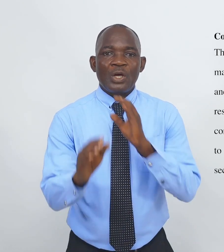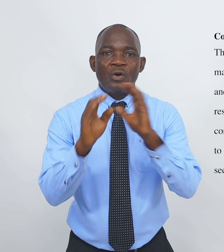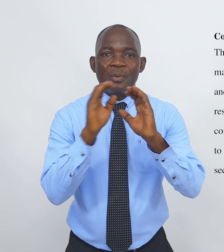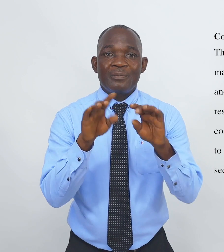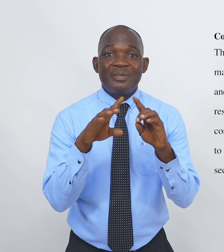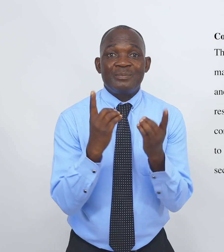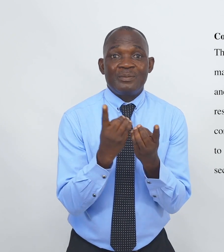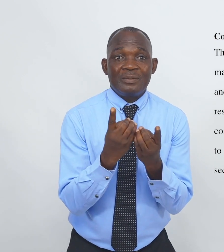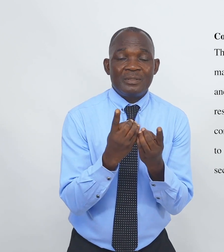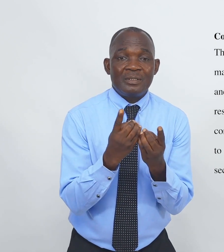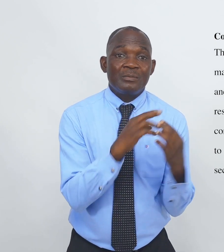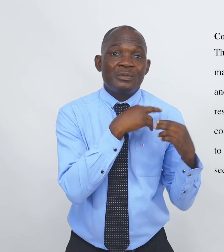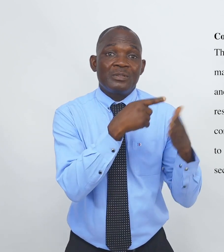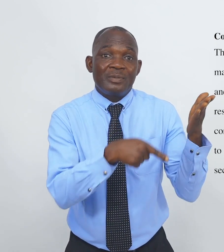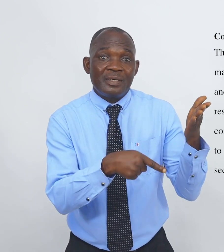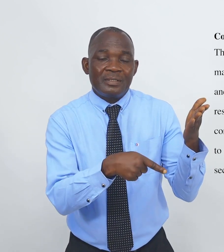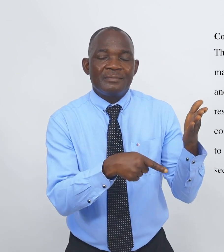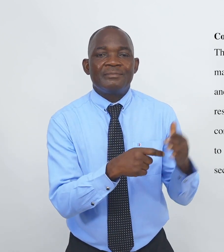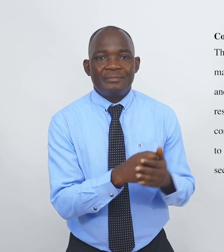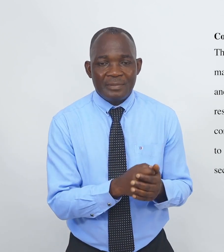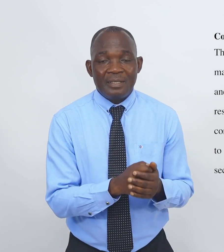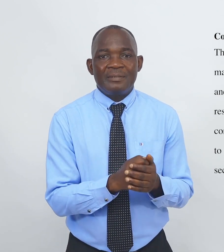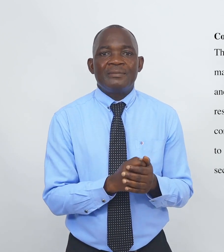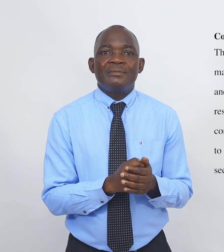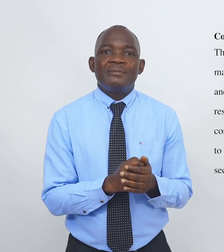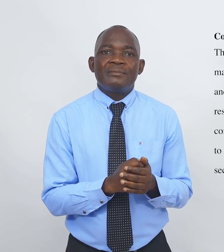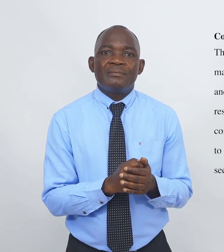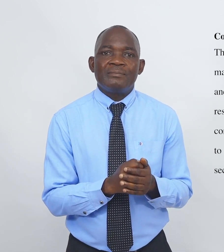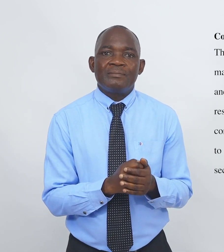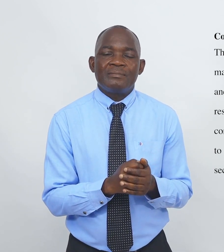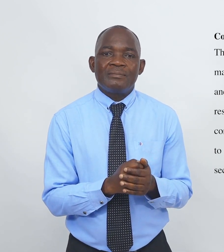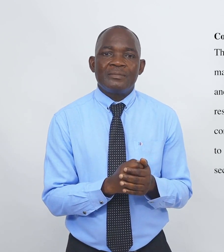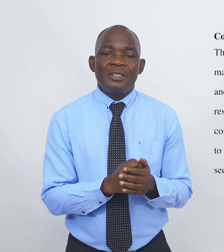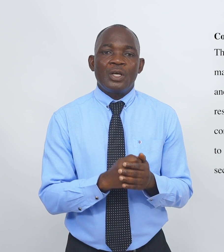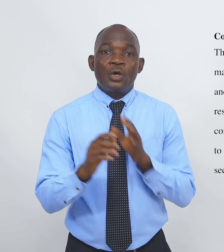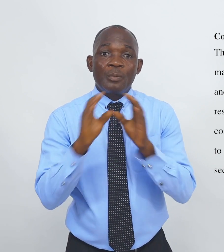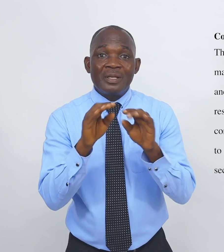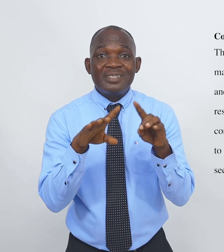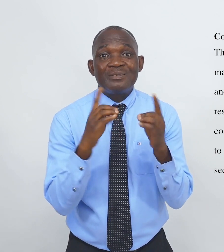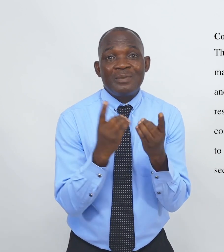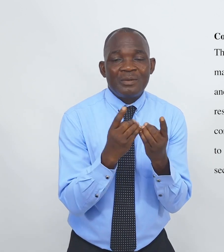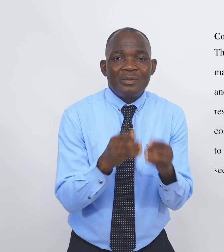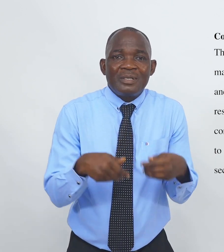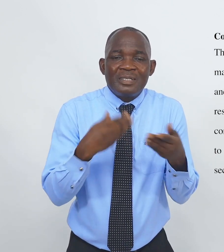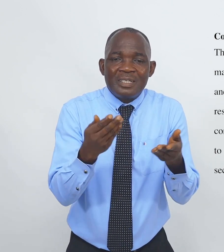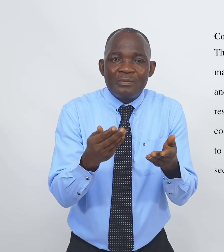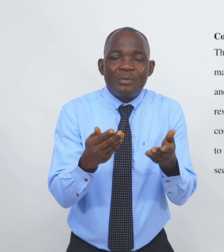Unit. Responsibilities or activities. The Communications Unit provides reputation management